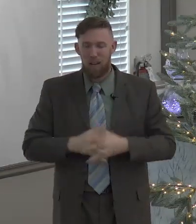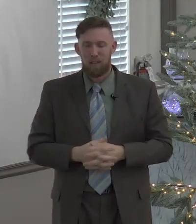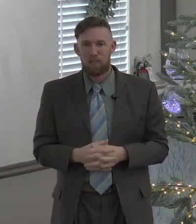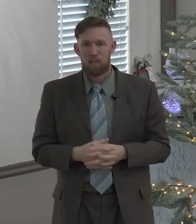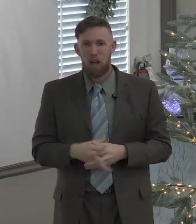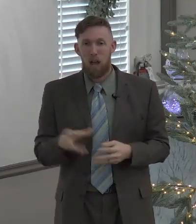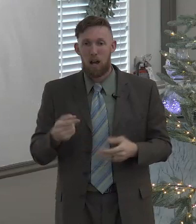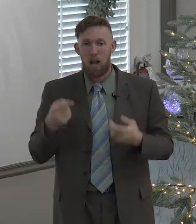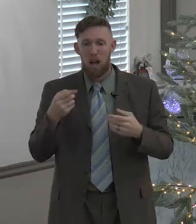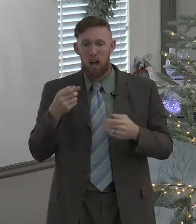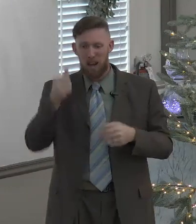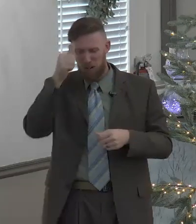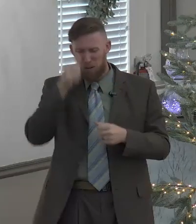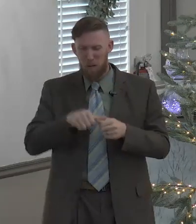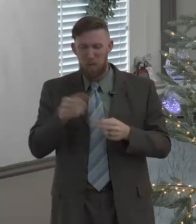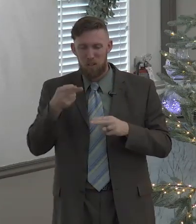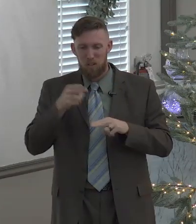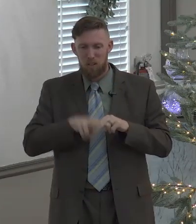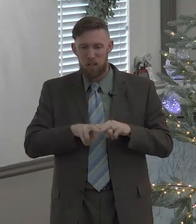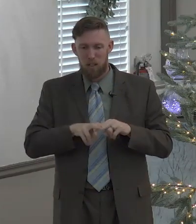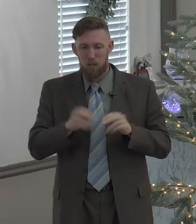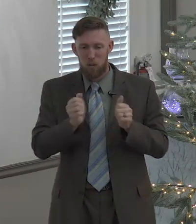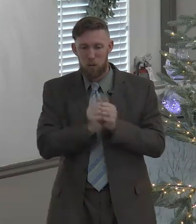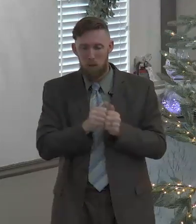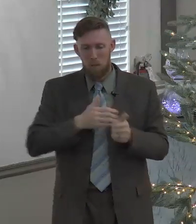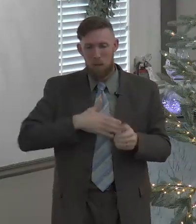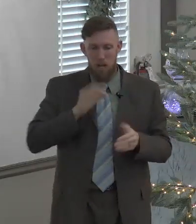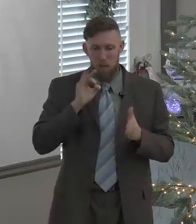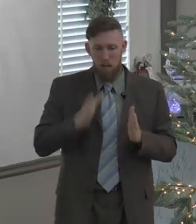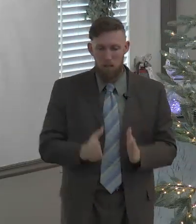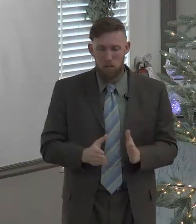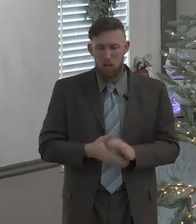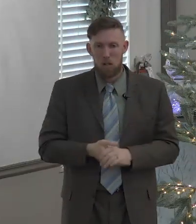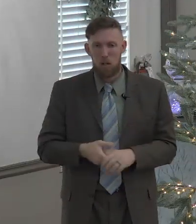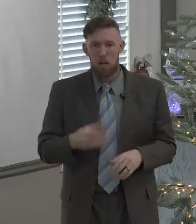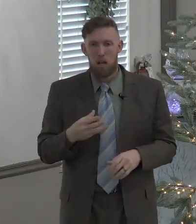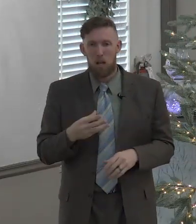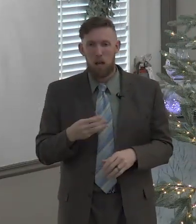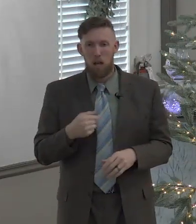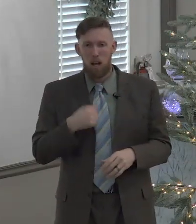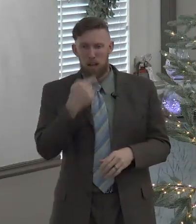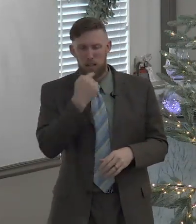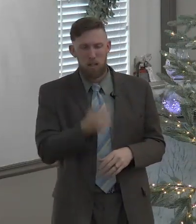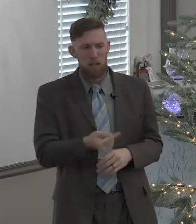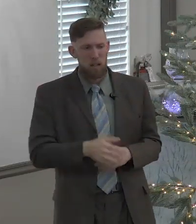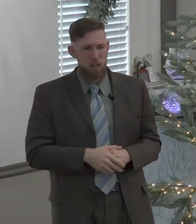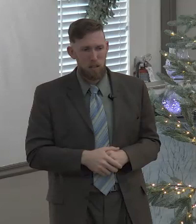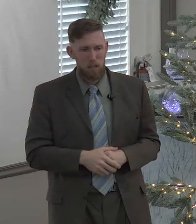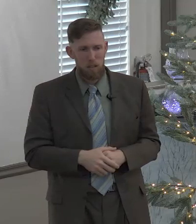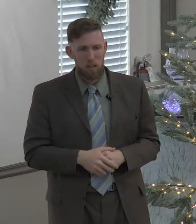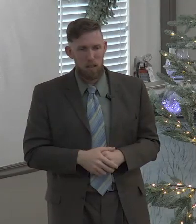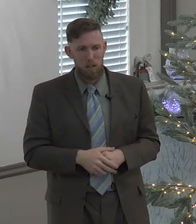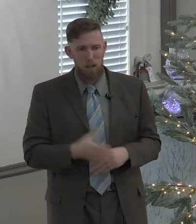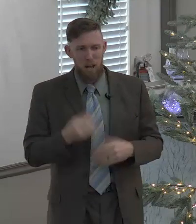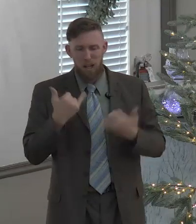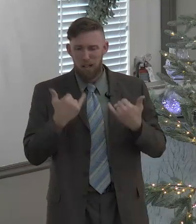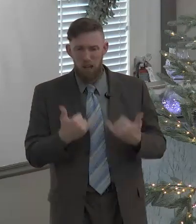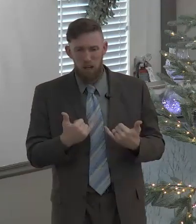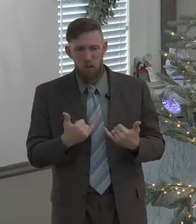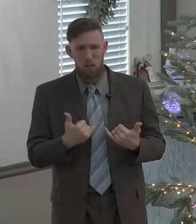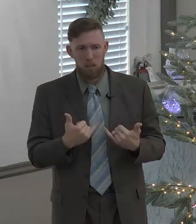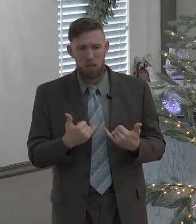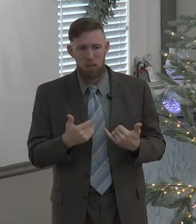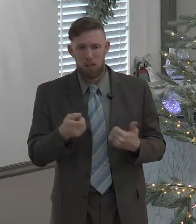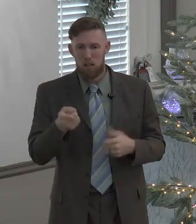them come to Christ, and taught us that. And I remember sitting across the table of Pastor Dion, and